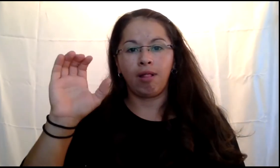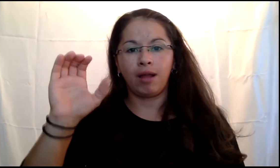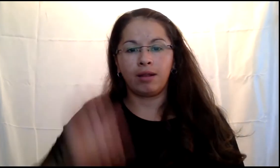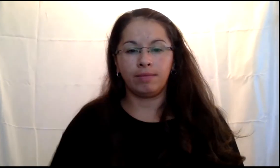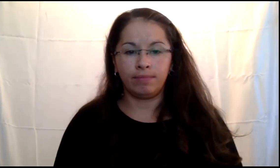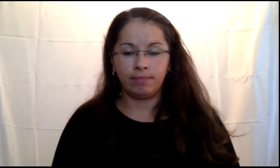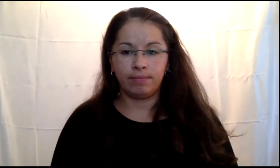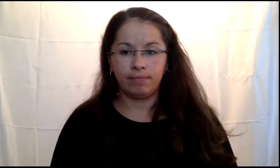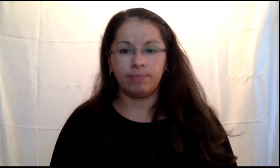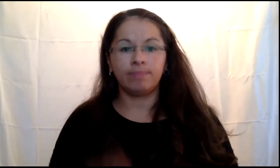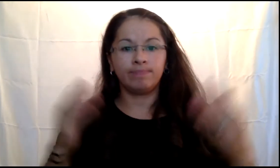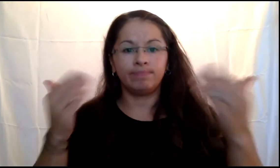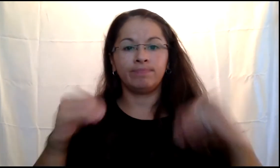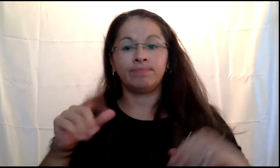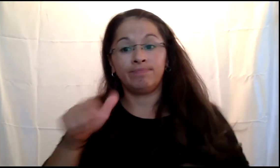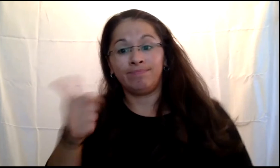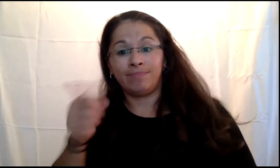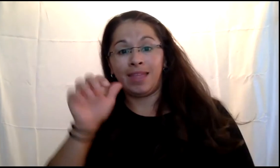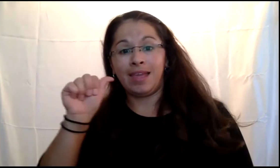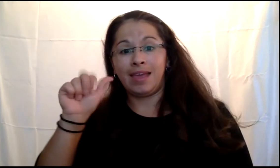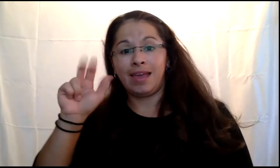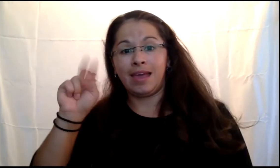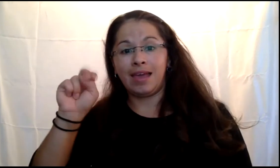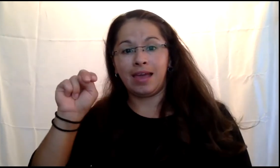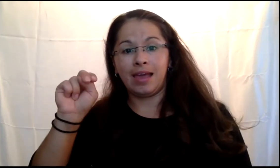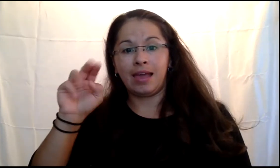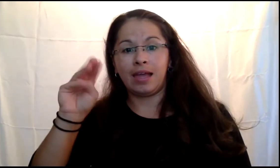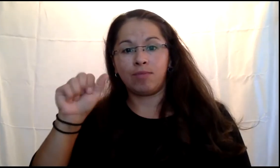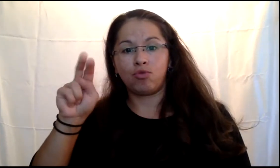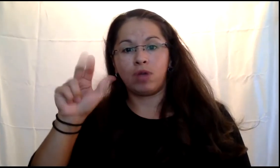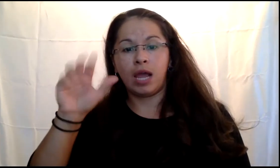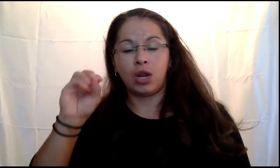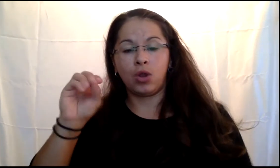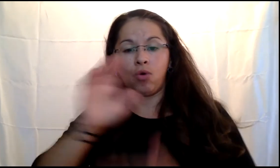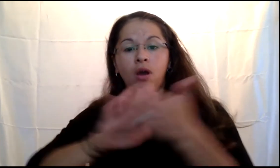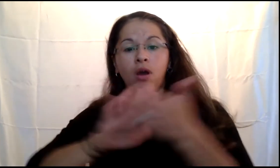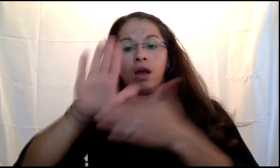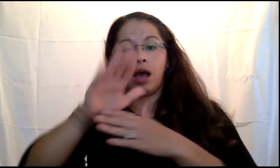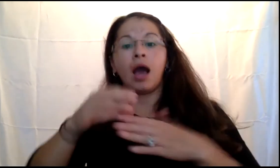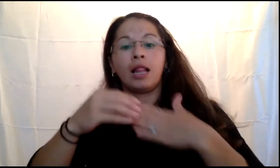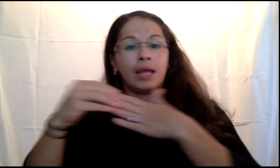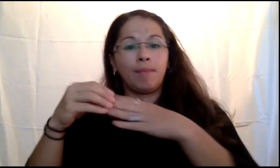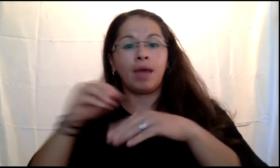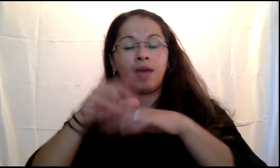Hi, everybody. I'm Ann Morano. I'm the College Bound Advisor at the Irma Rangel Young Women's Leadership School in Dallas, Texas.